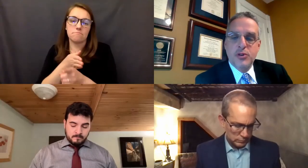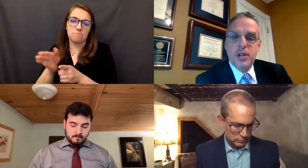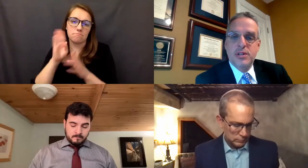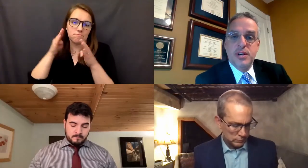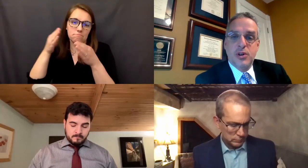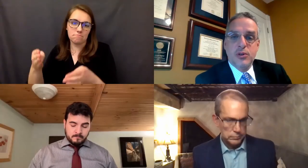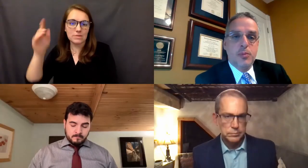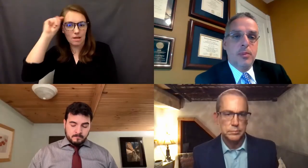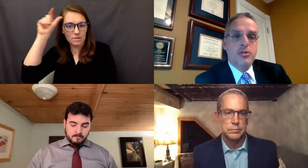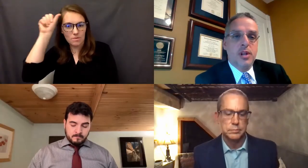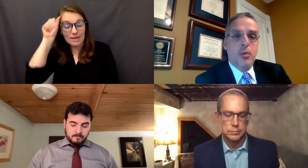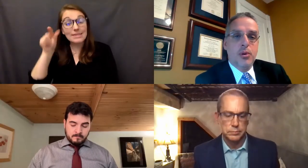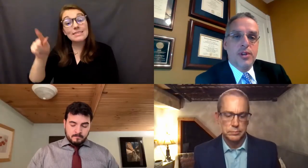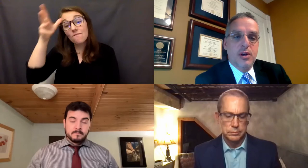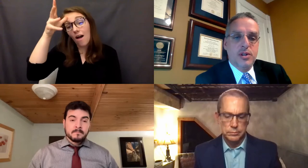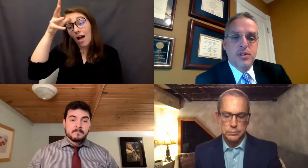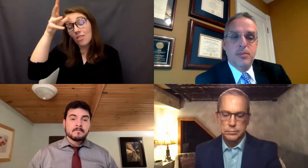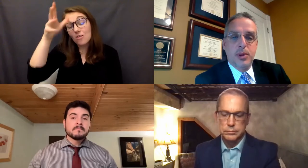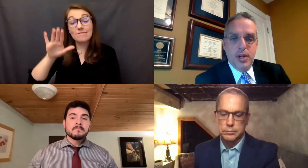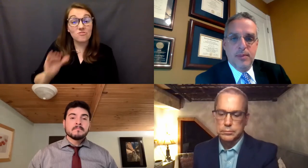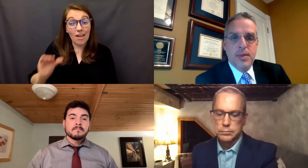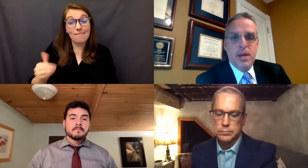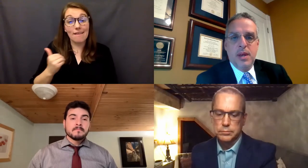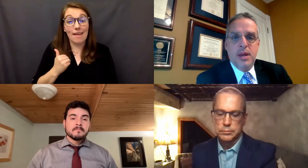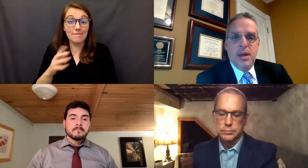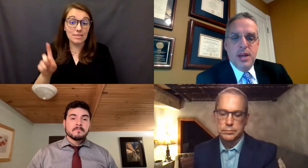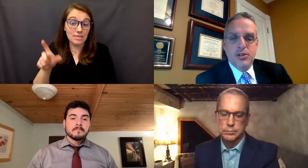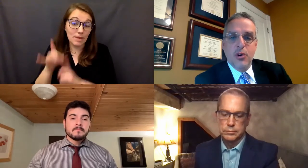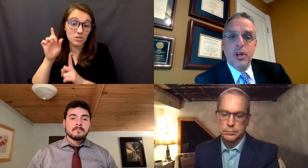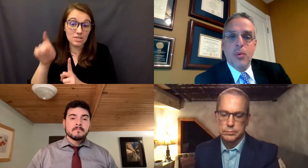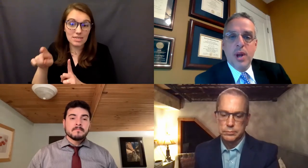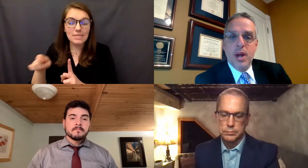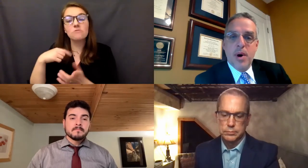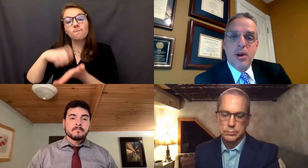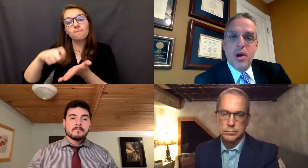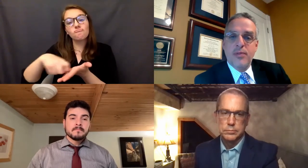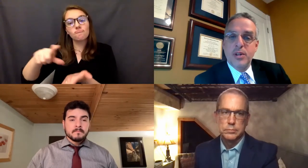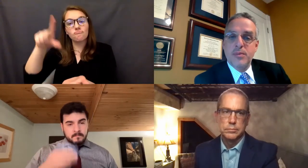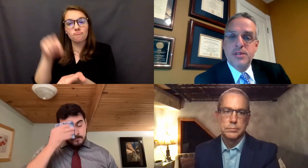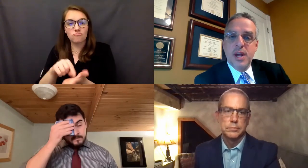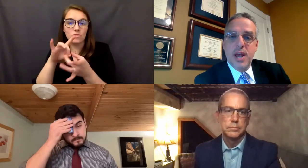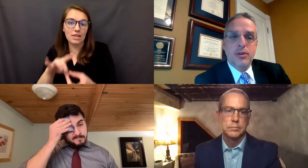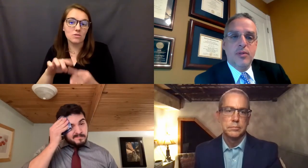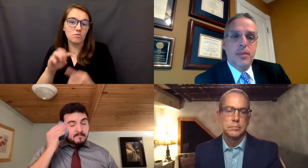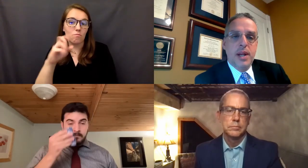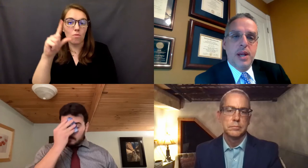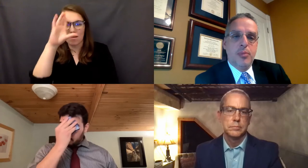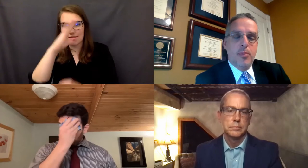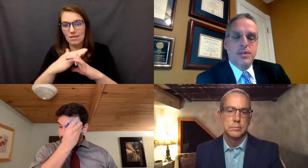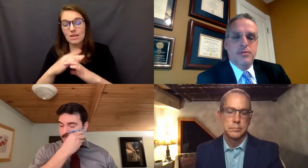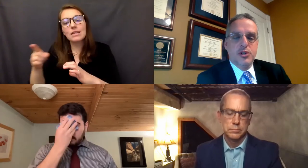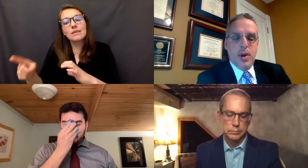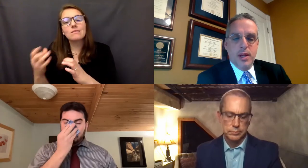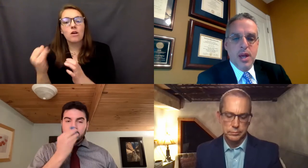child with special needs, he has also published on the moral theology of disability. He is currently working on a monograph on a Thomistic account of the meaning